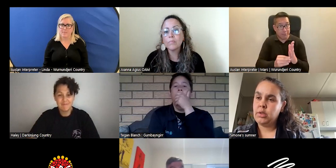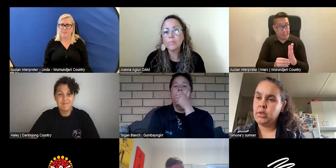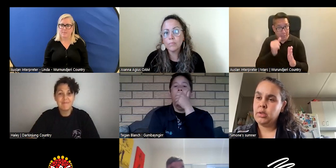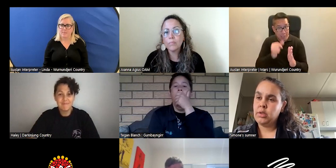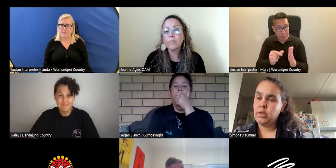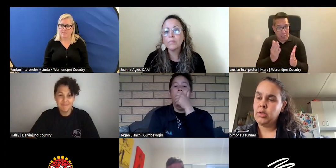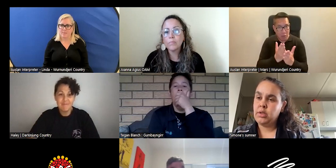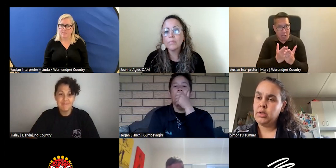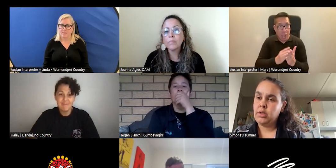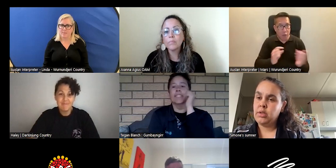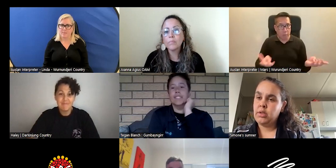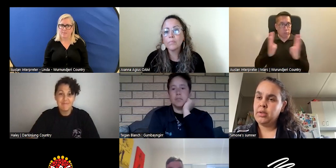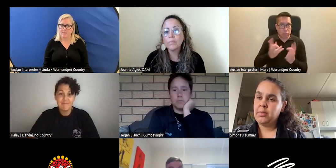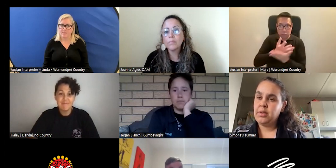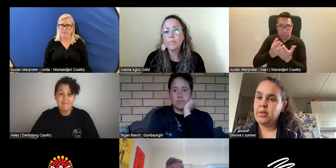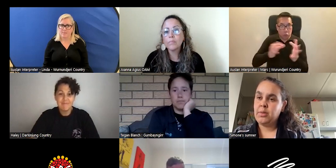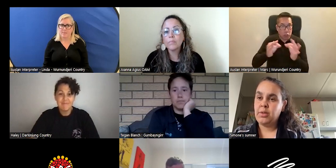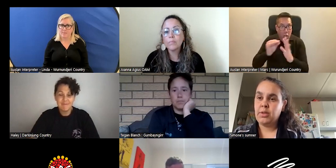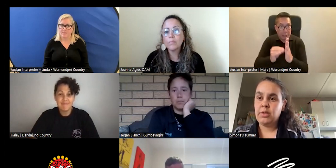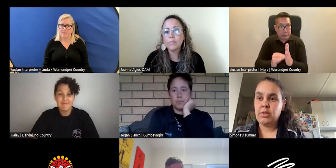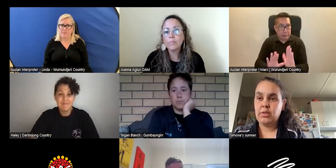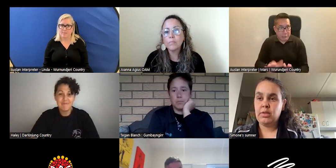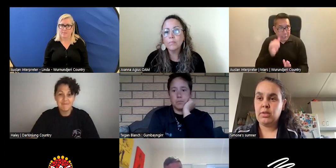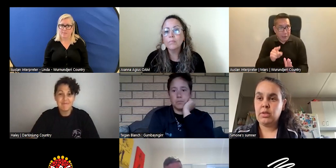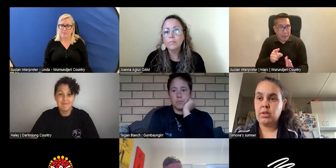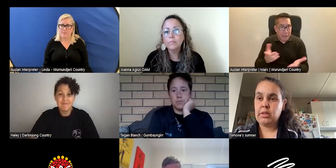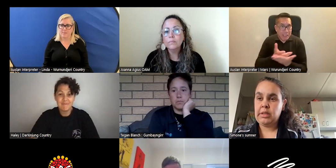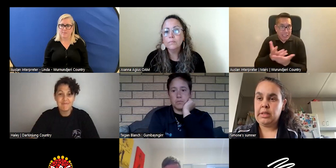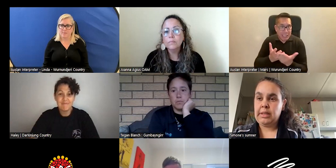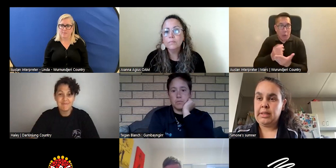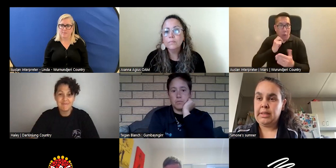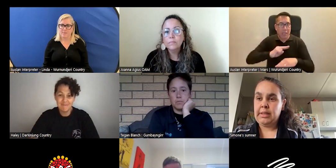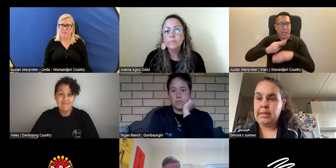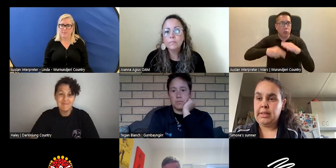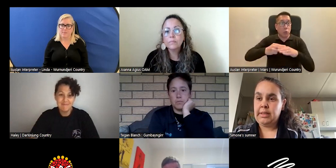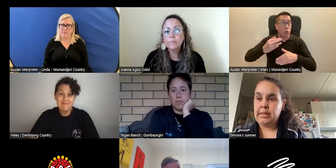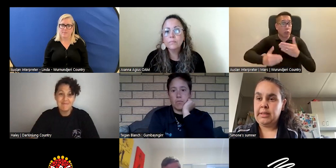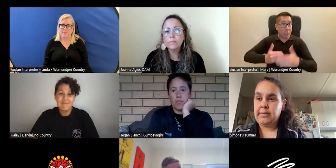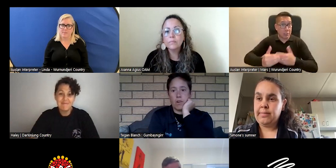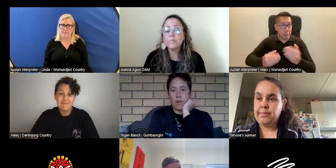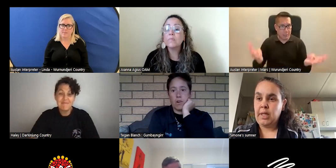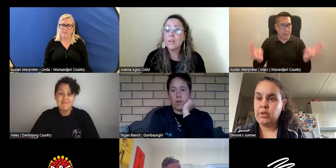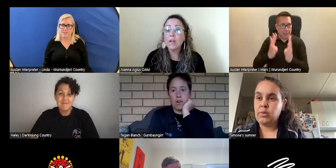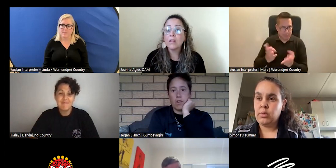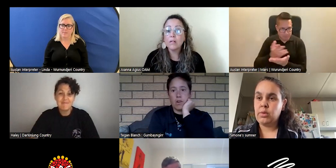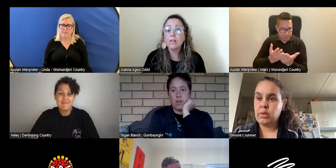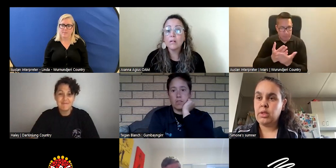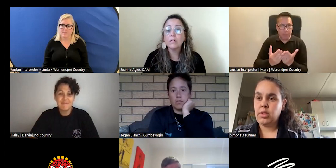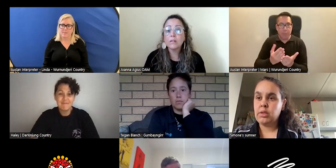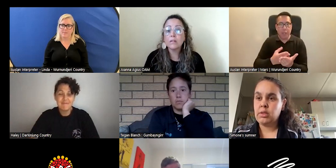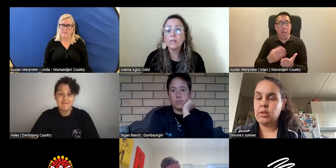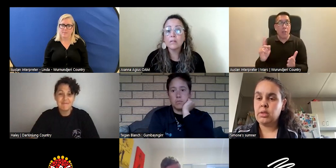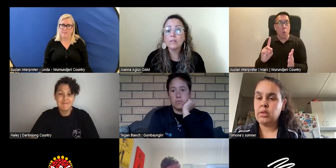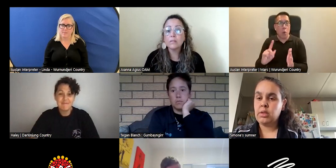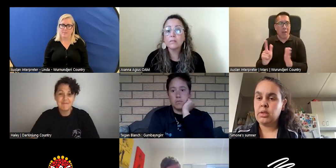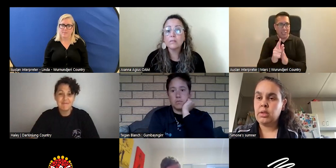consultation rounds to go and talk to everyone to design it. They'll do it with the national process. Then they'll have to introduce voice legislation into